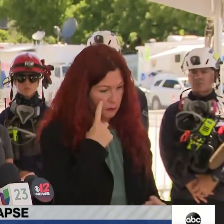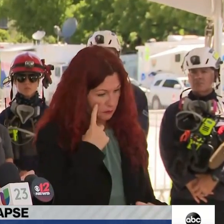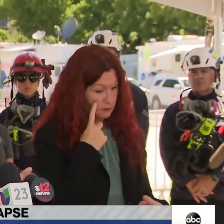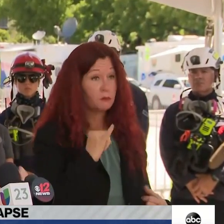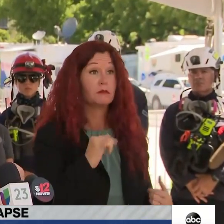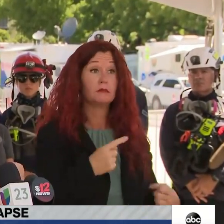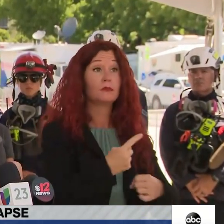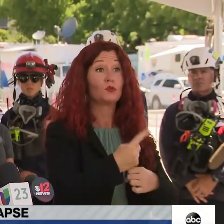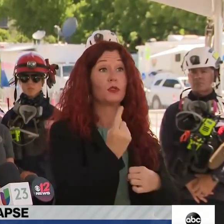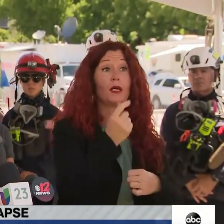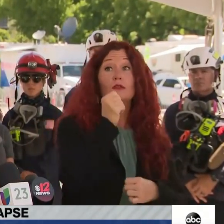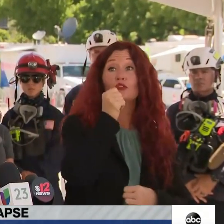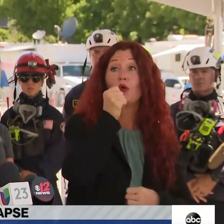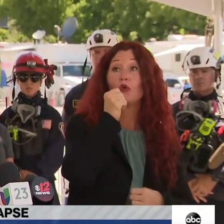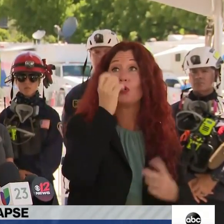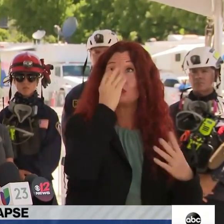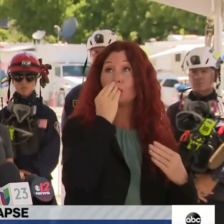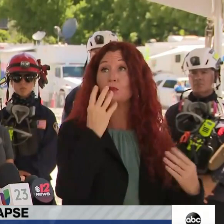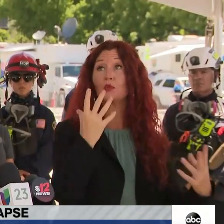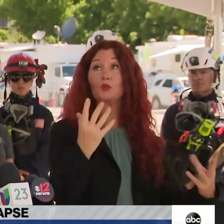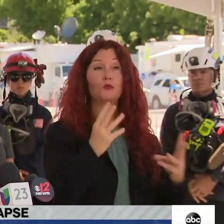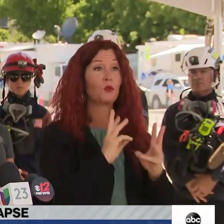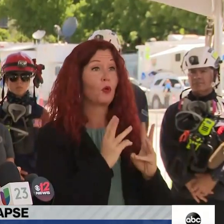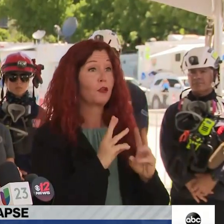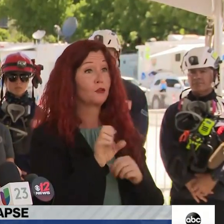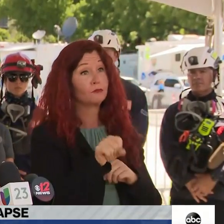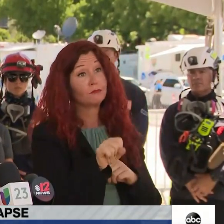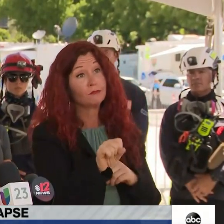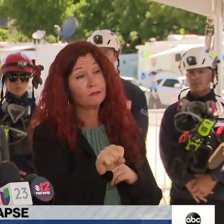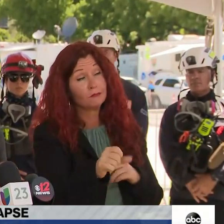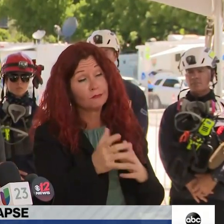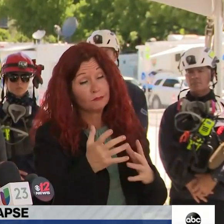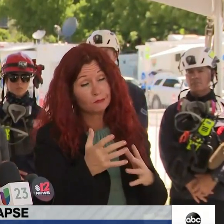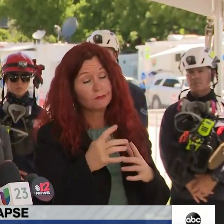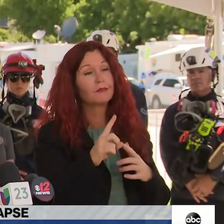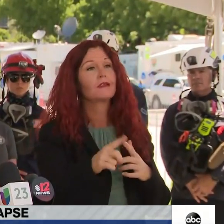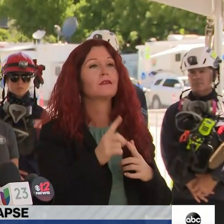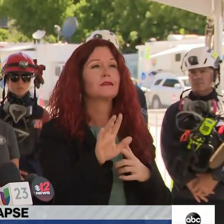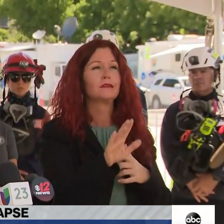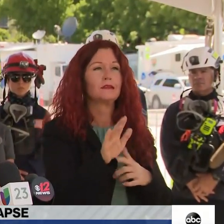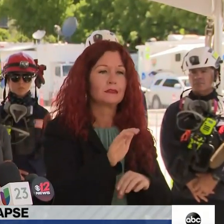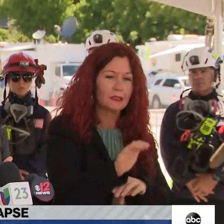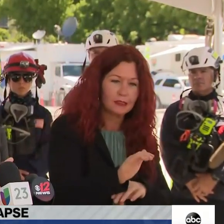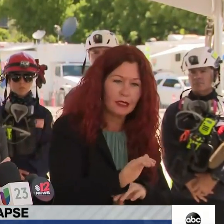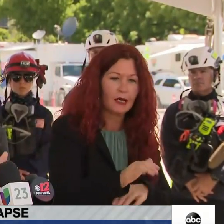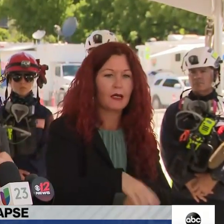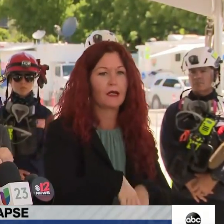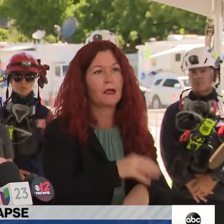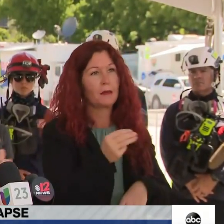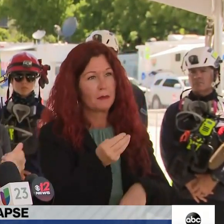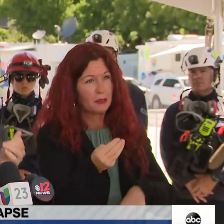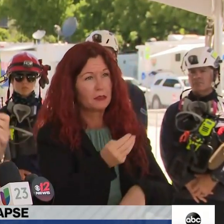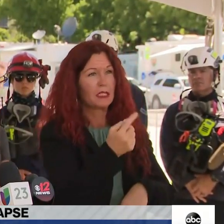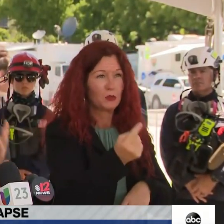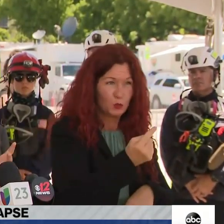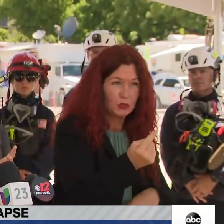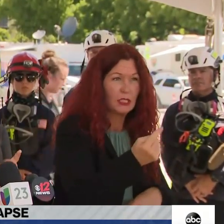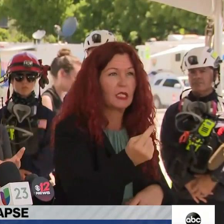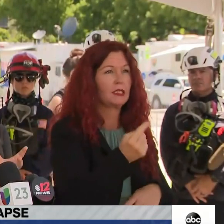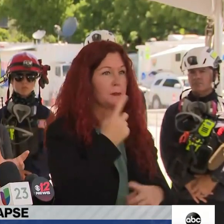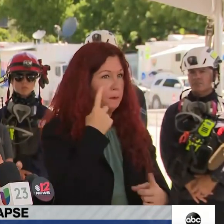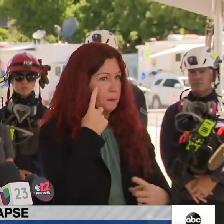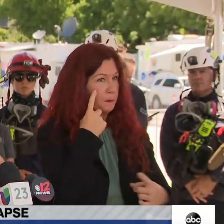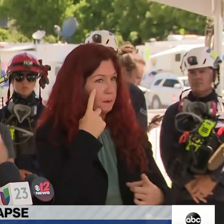nice, and then conditions gradually starting to get worse late Sunday night, and then especially on Monday and Tuesday is the time